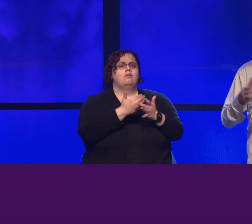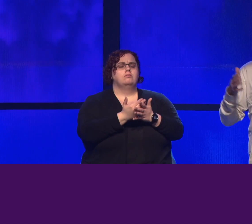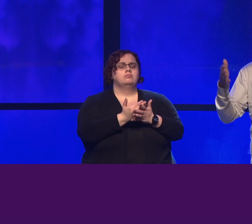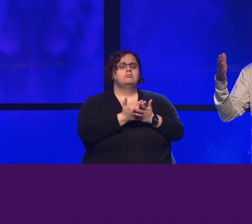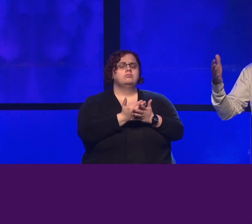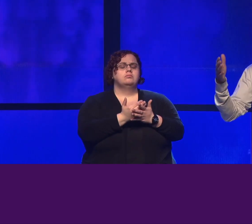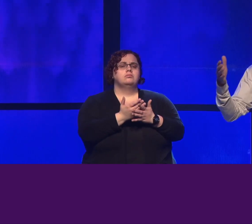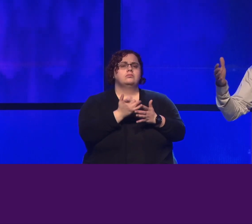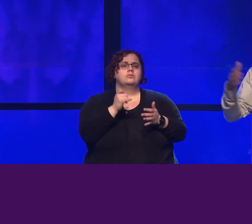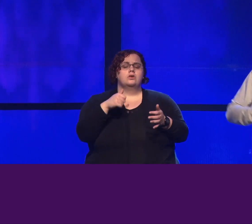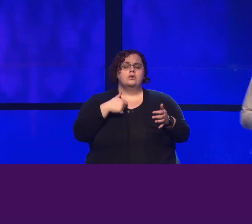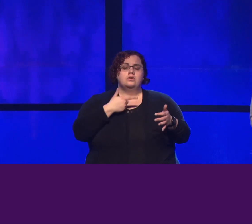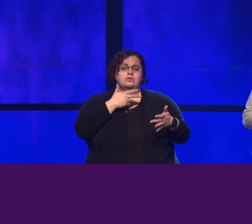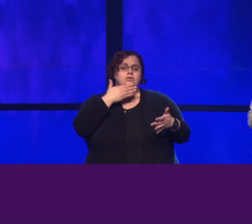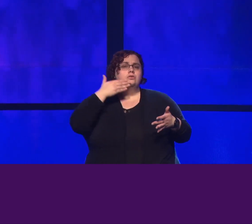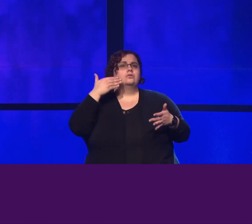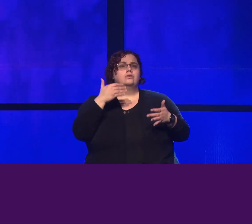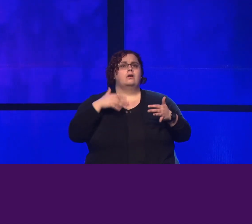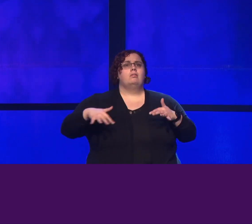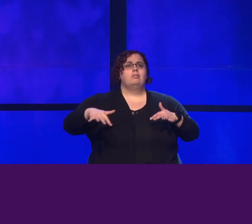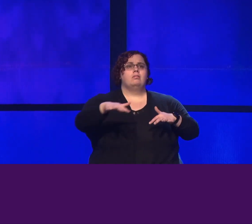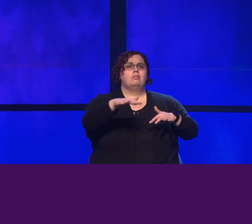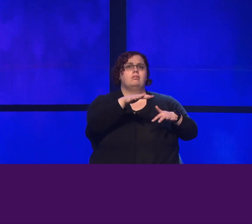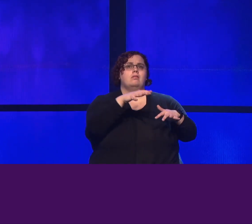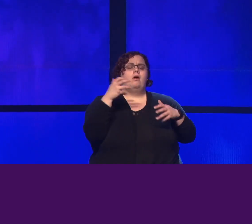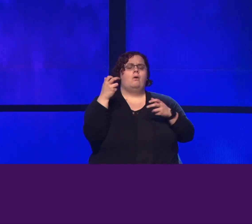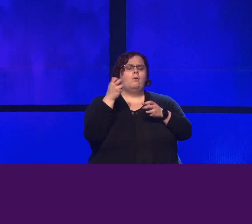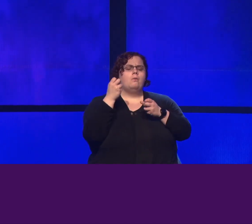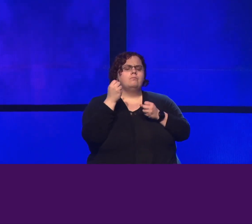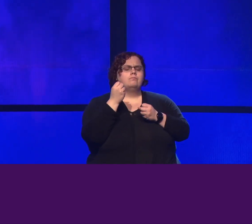who is the good landholder.